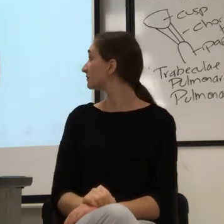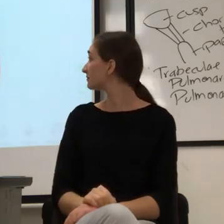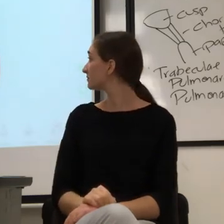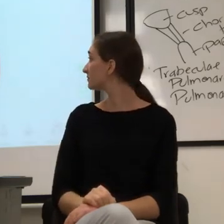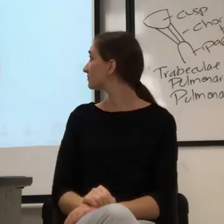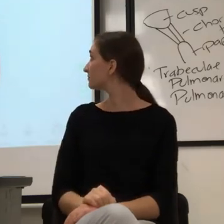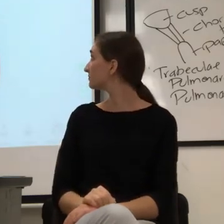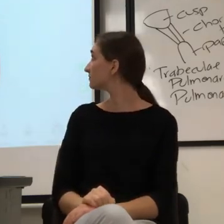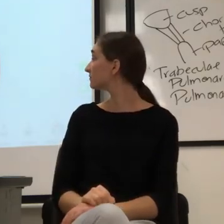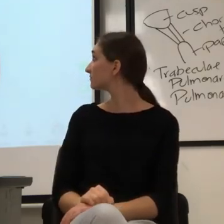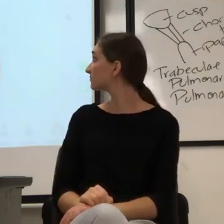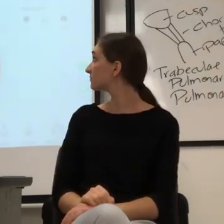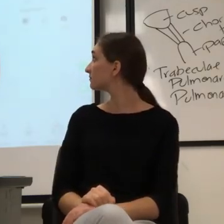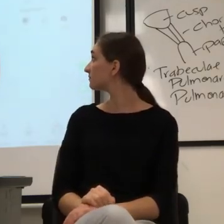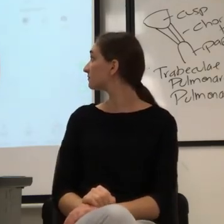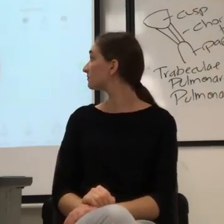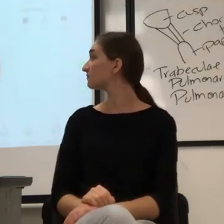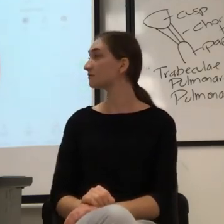Sorry.